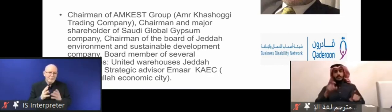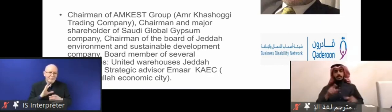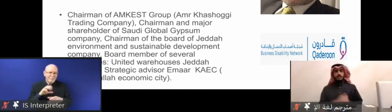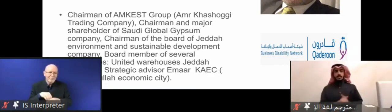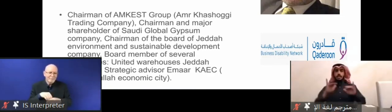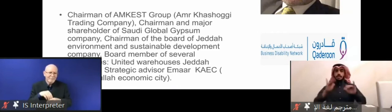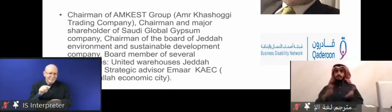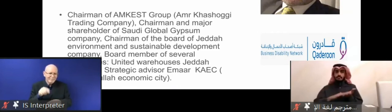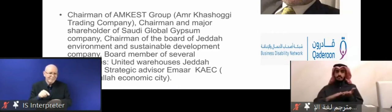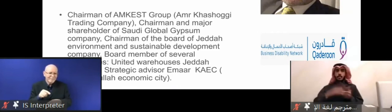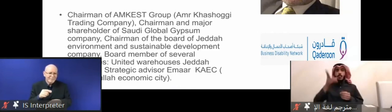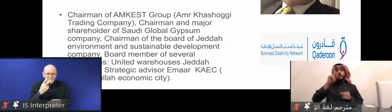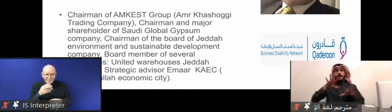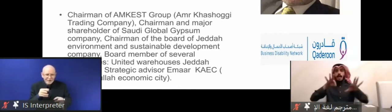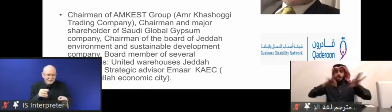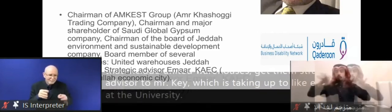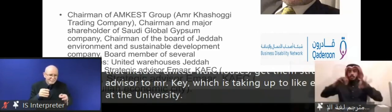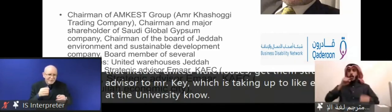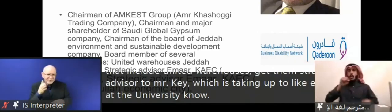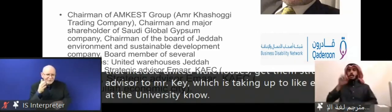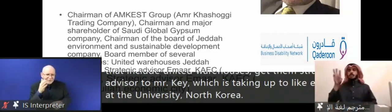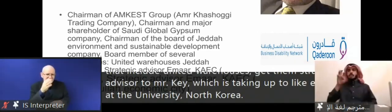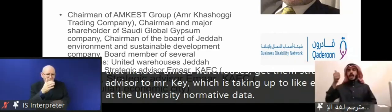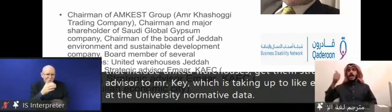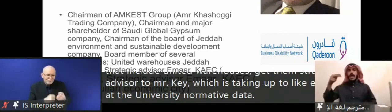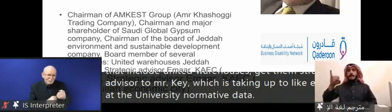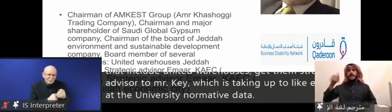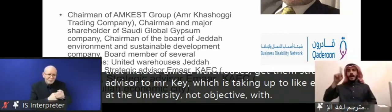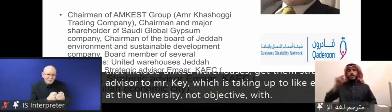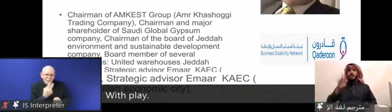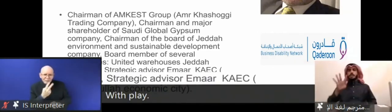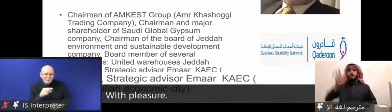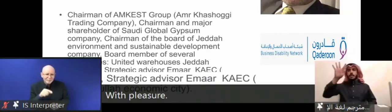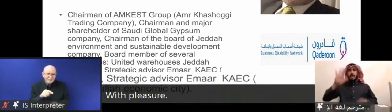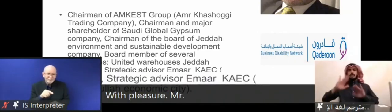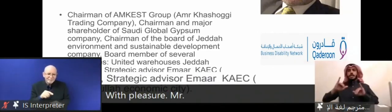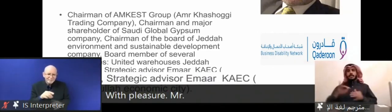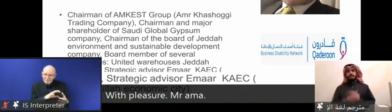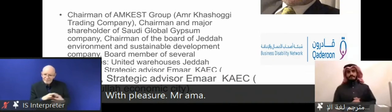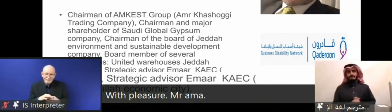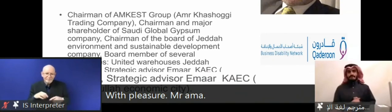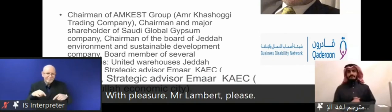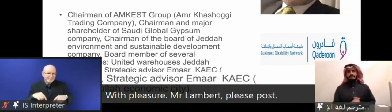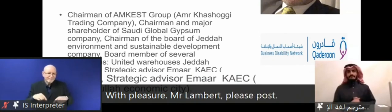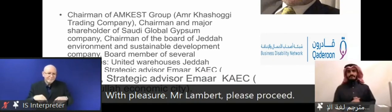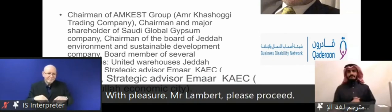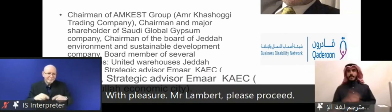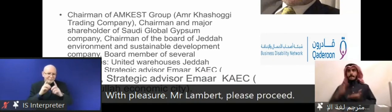King Abdullah Economic City, the new city north of Jeddah. With pleasure, Mr. Amr, please proceed.